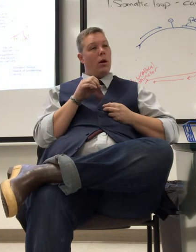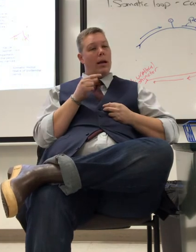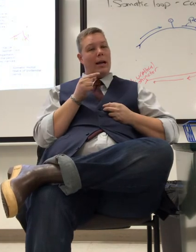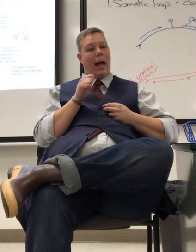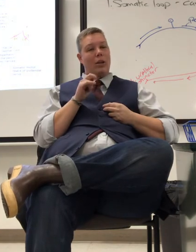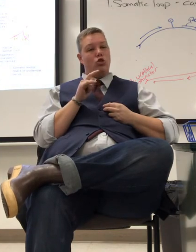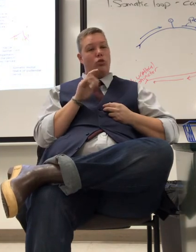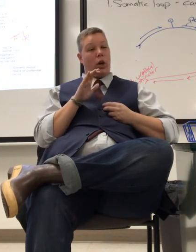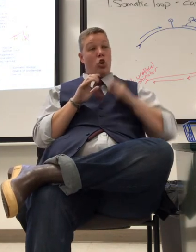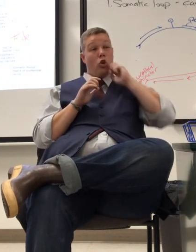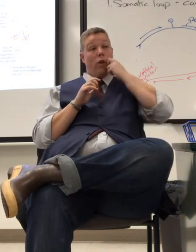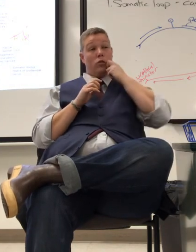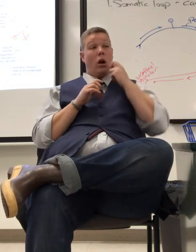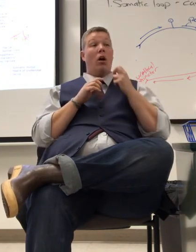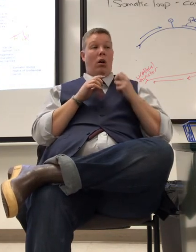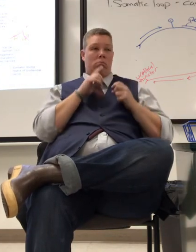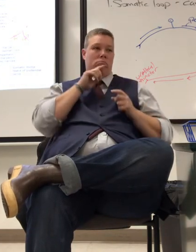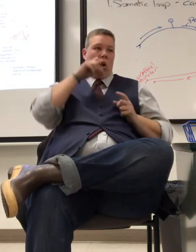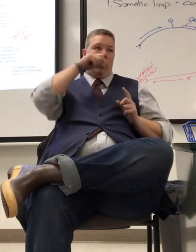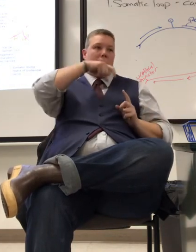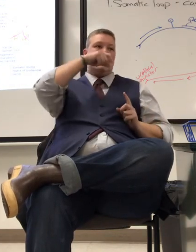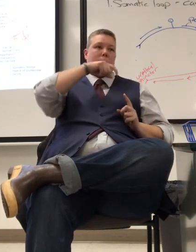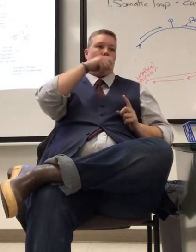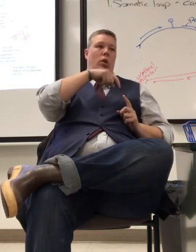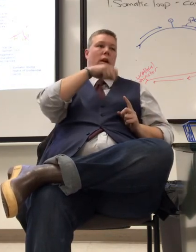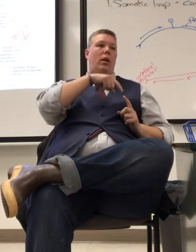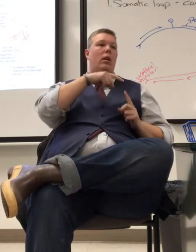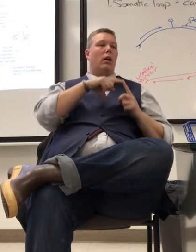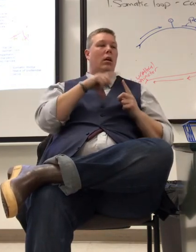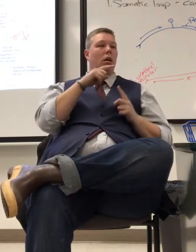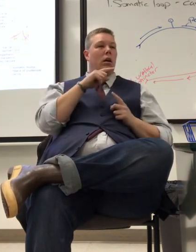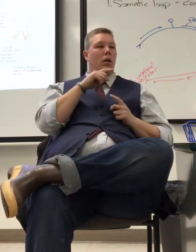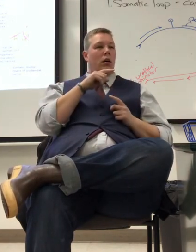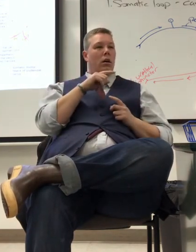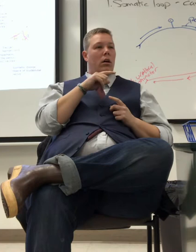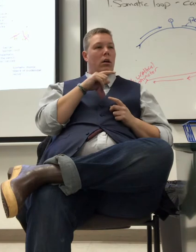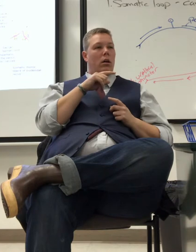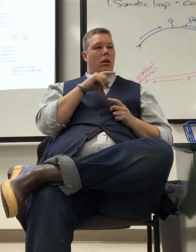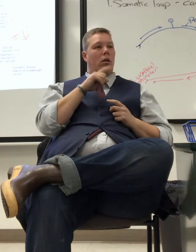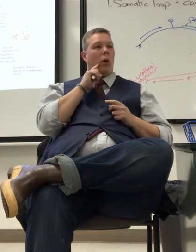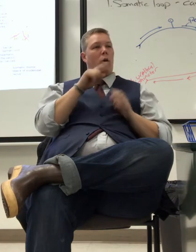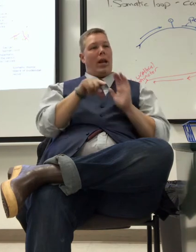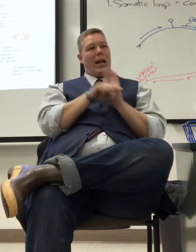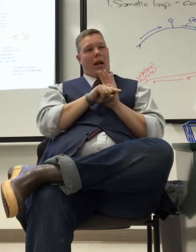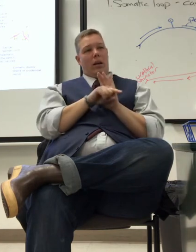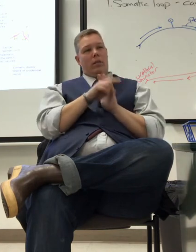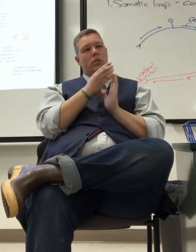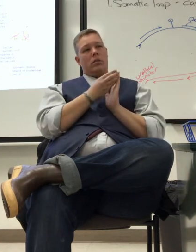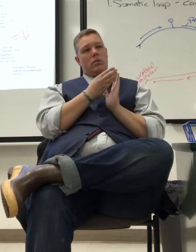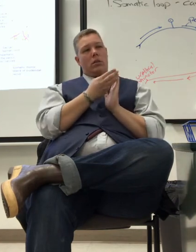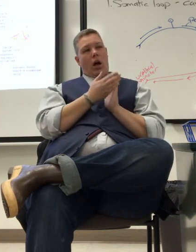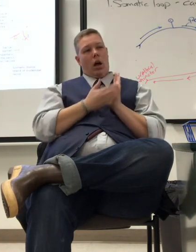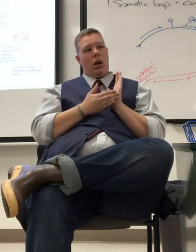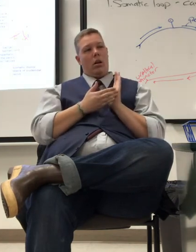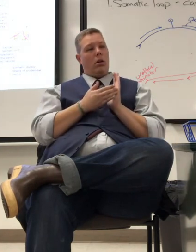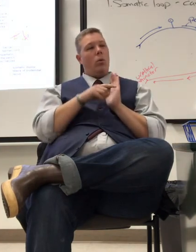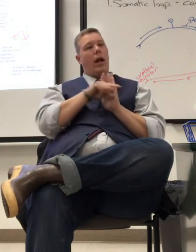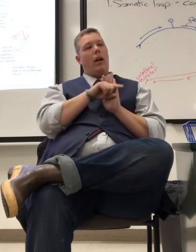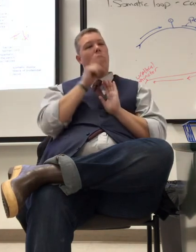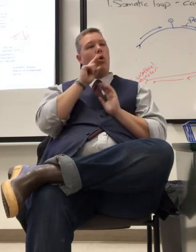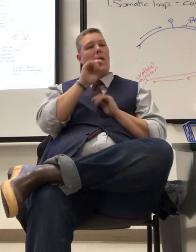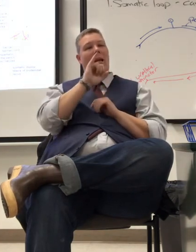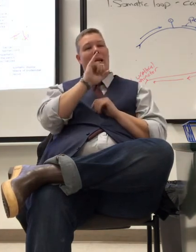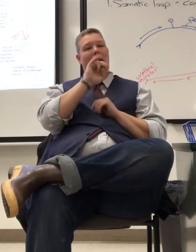Hypogastric nerves, they're being stimulated. So one, I'll put a negative sign for inhibition. Negative sign.